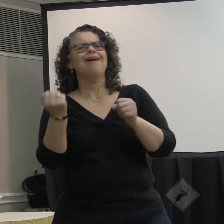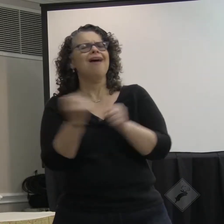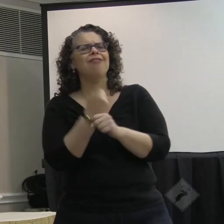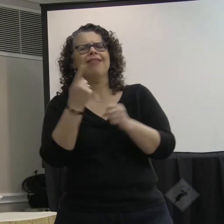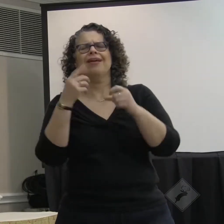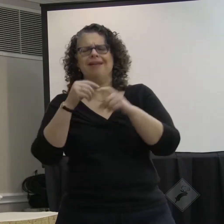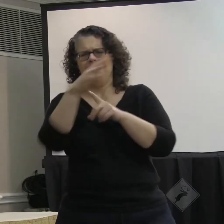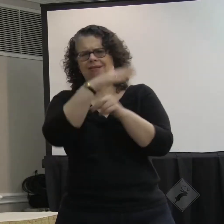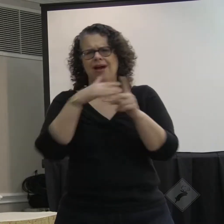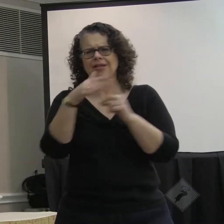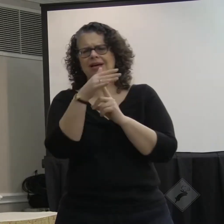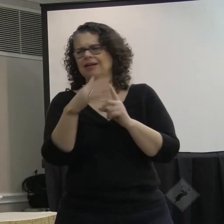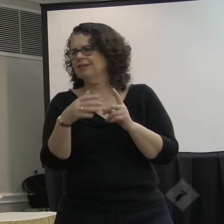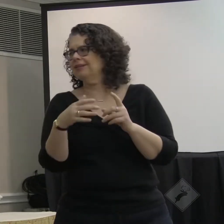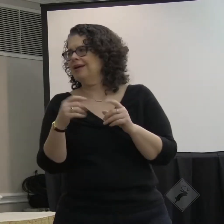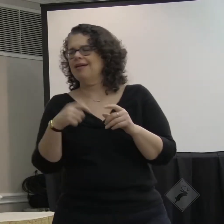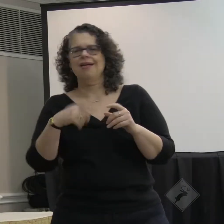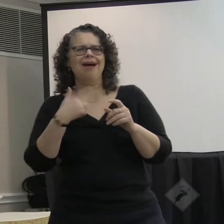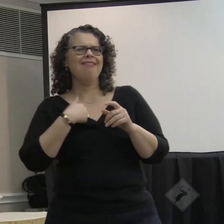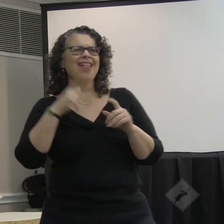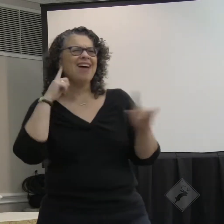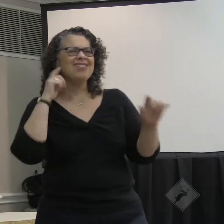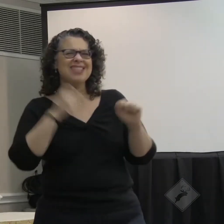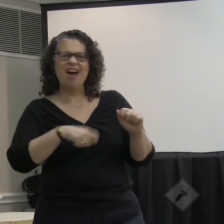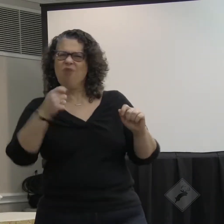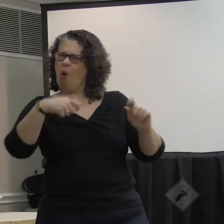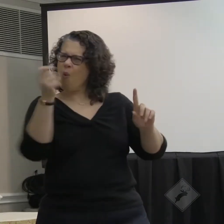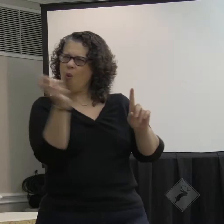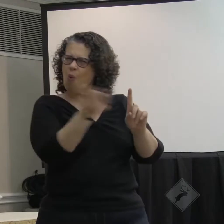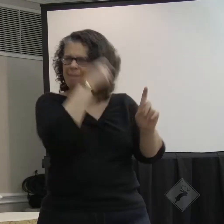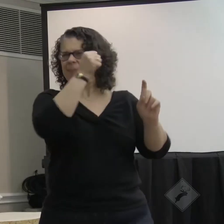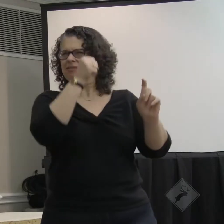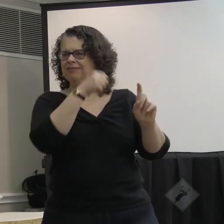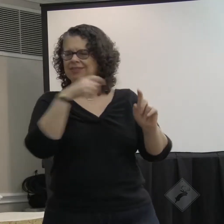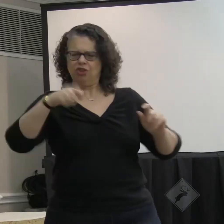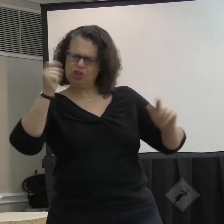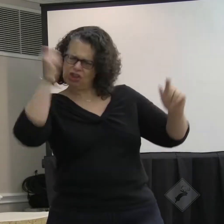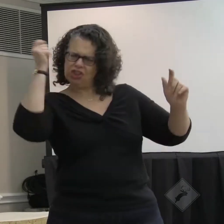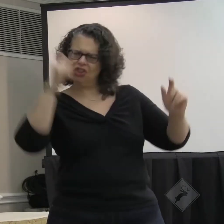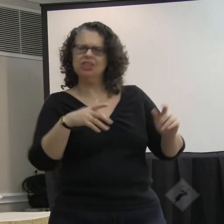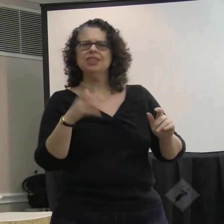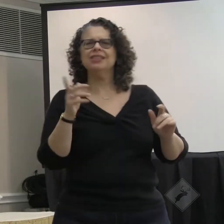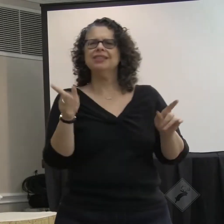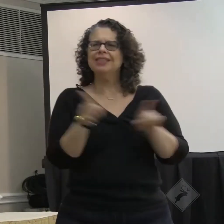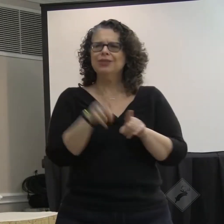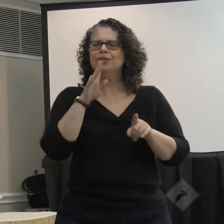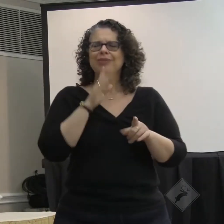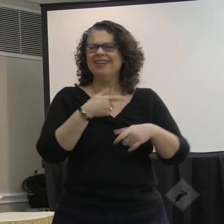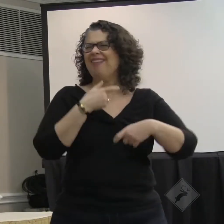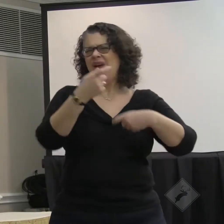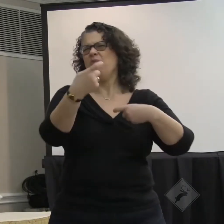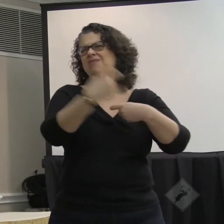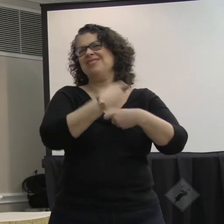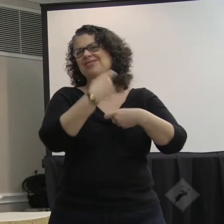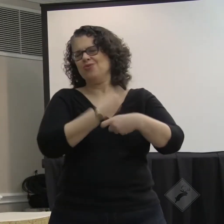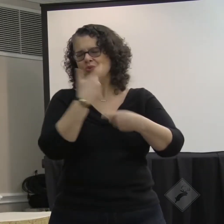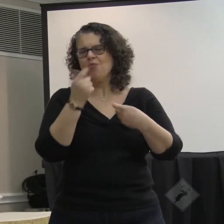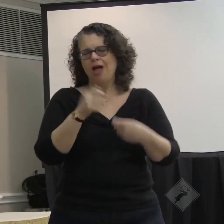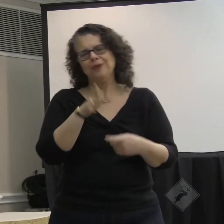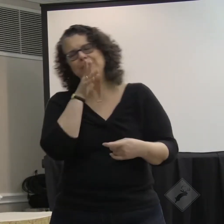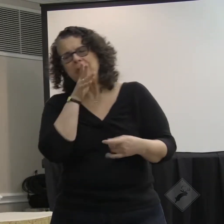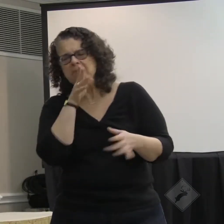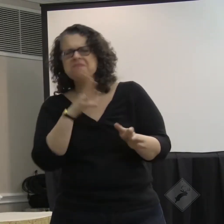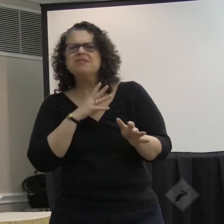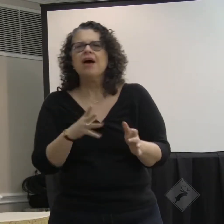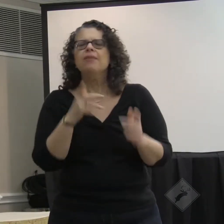context. And they'll have a little whip sound in the background as you speak. And they'll be making jokes. But